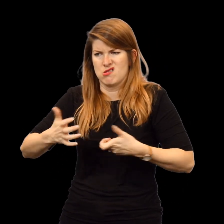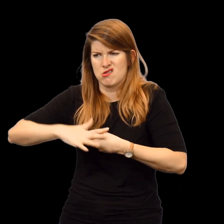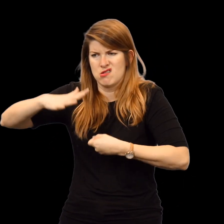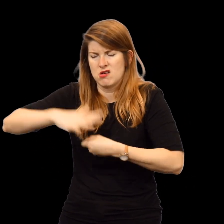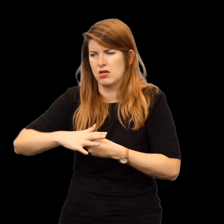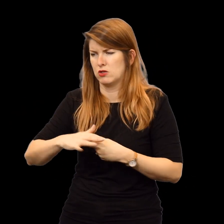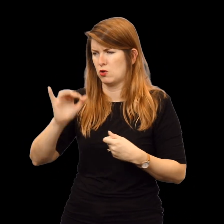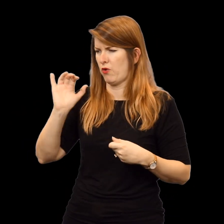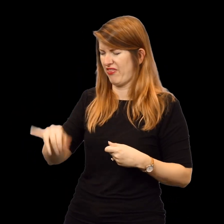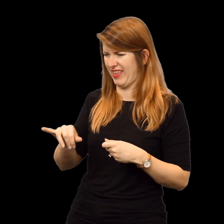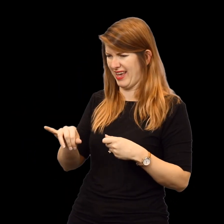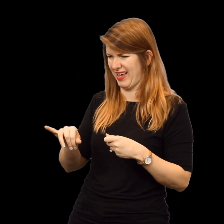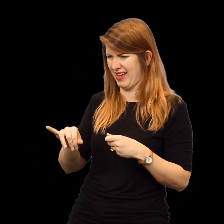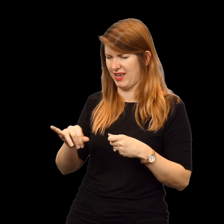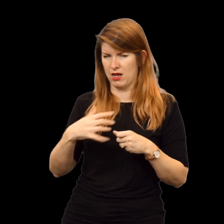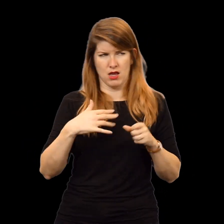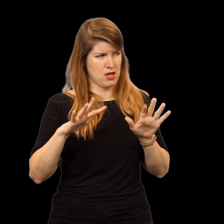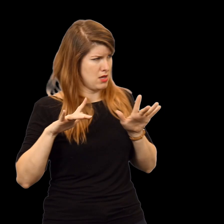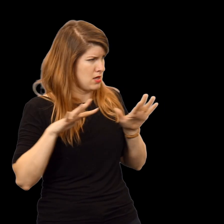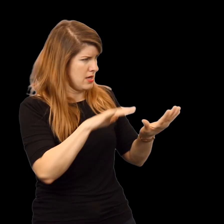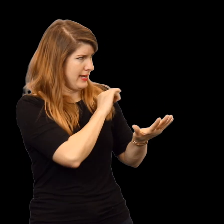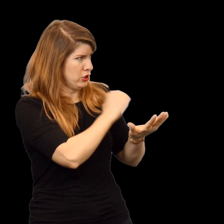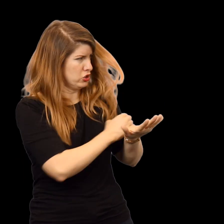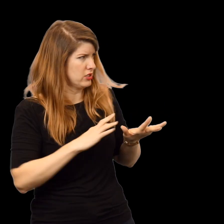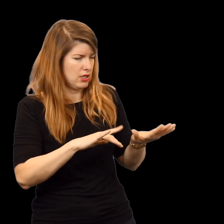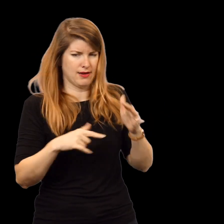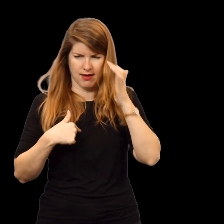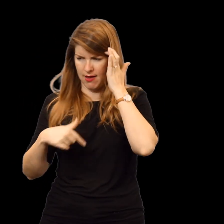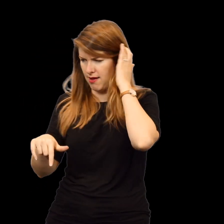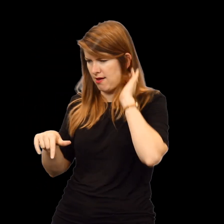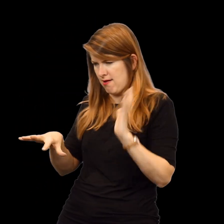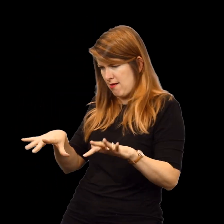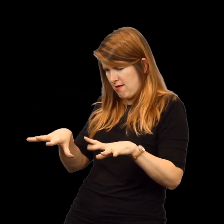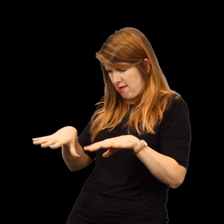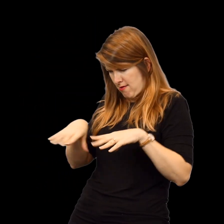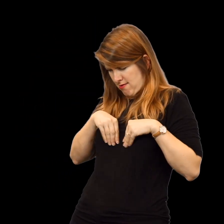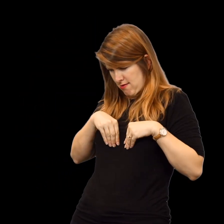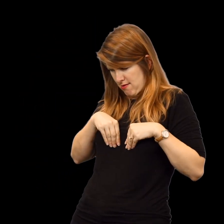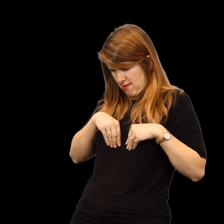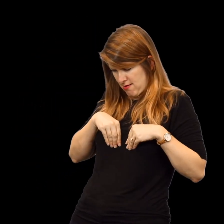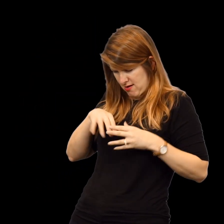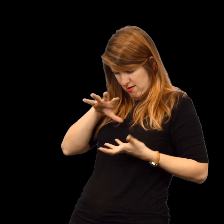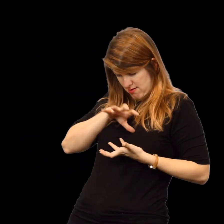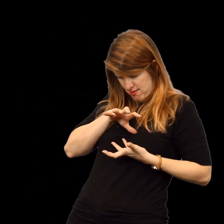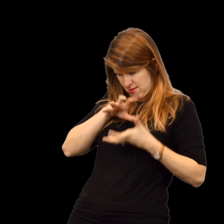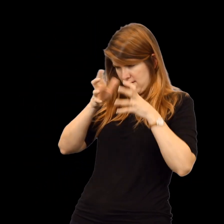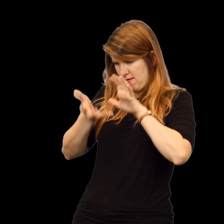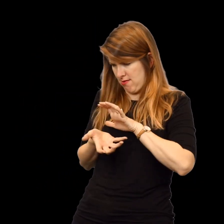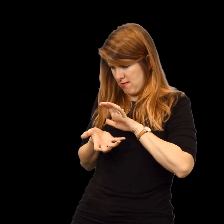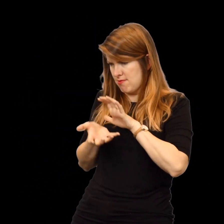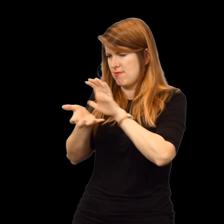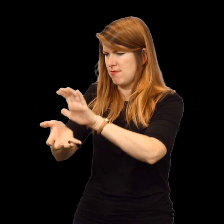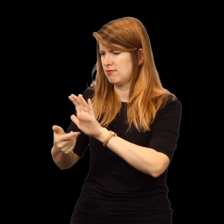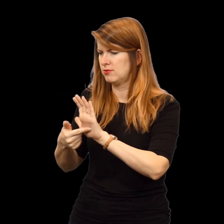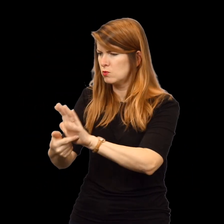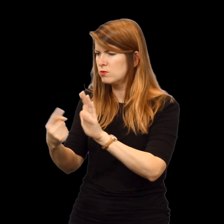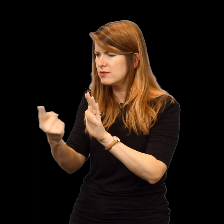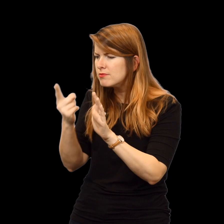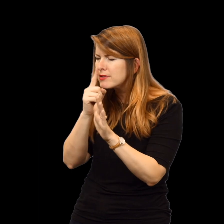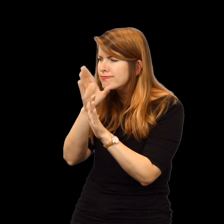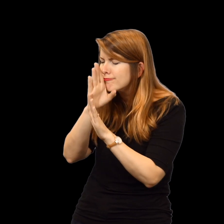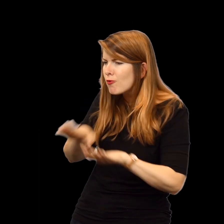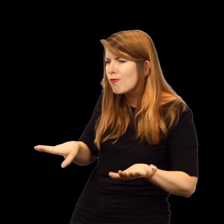that energy and I'm going to metabolize it in my system, and I'm going to change it and transform it to something that's